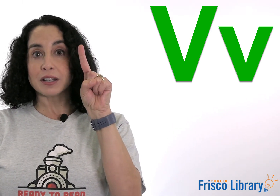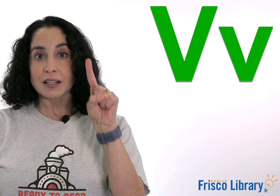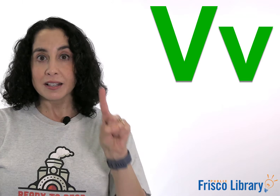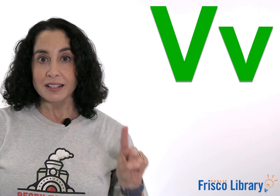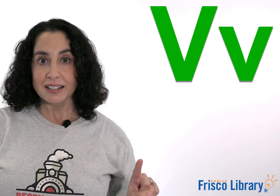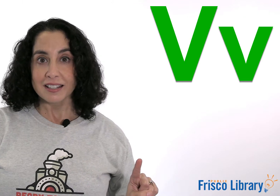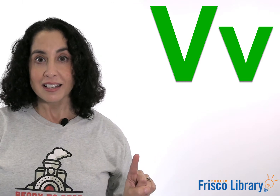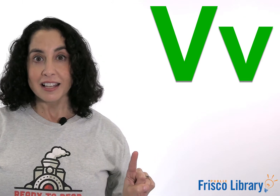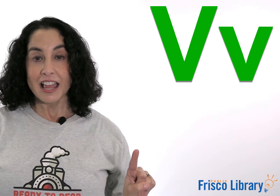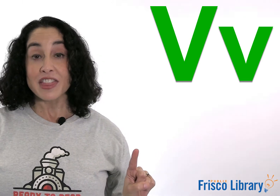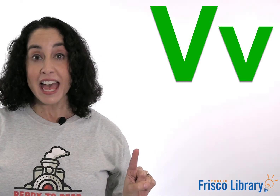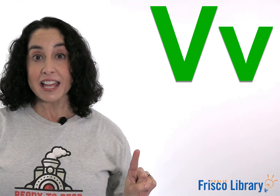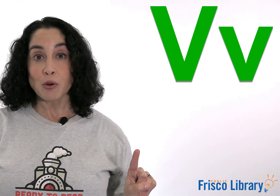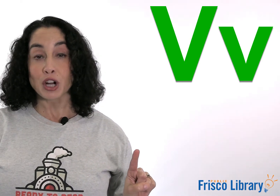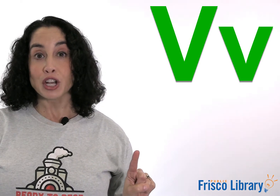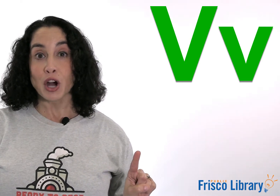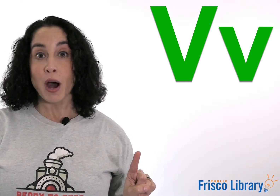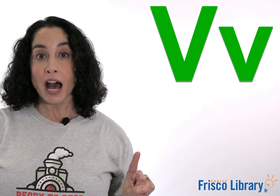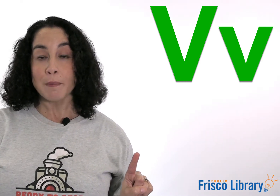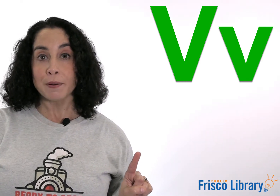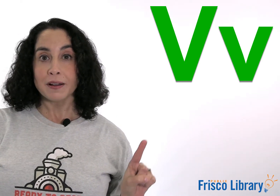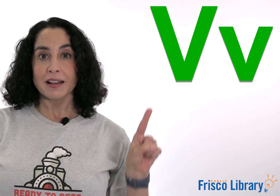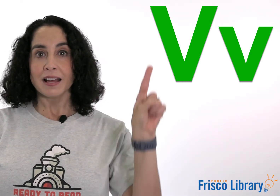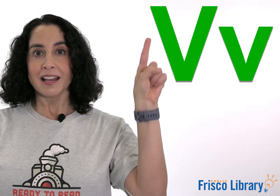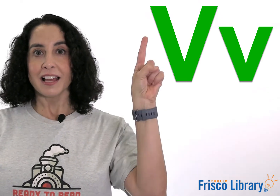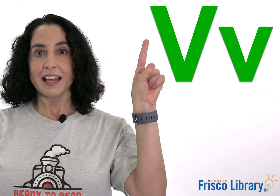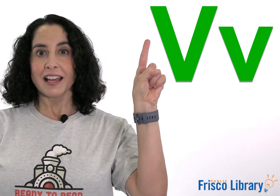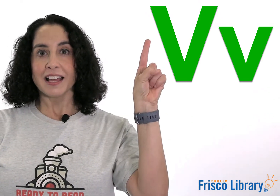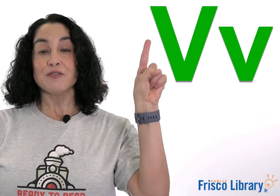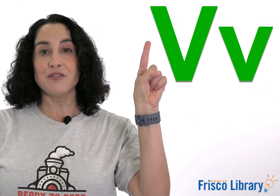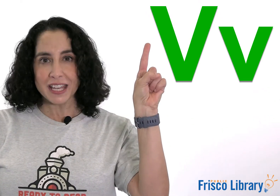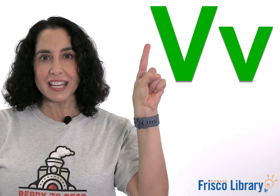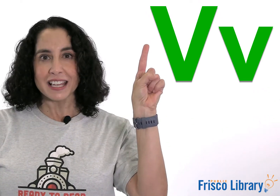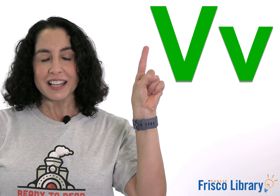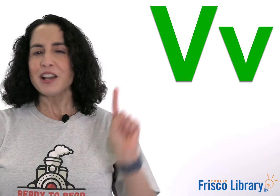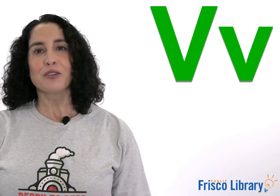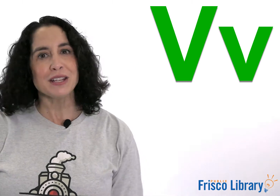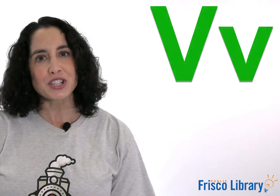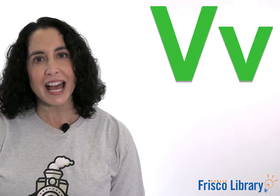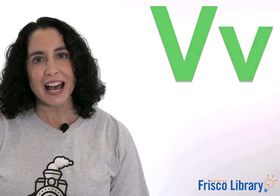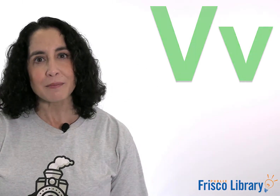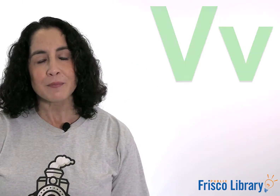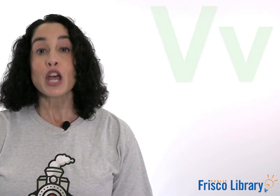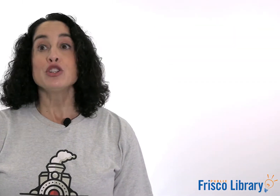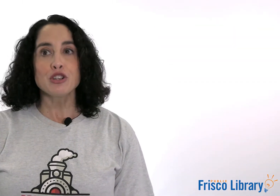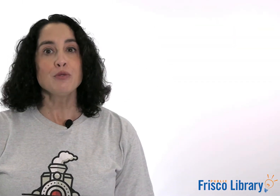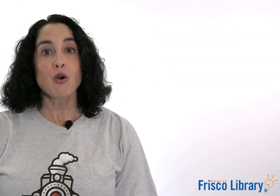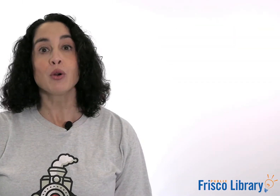then we're going to go up V great job two more